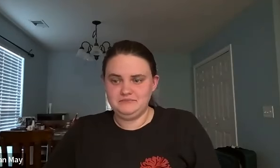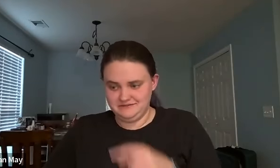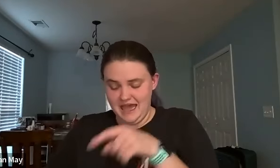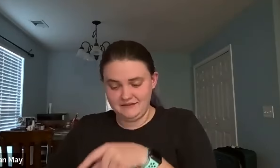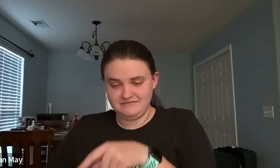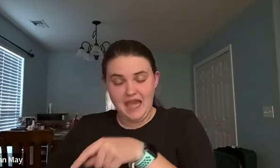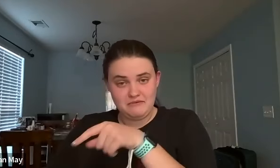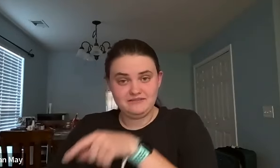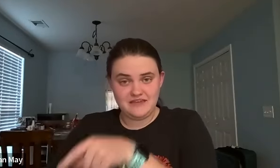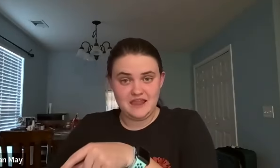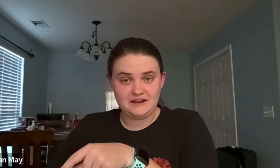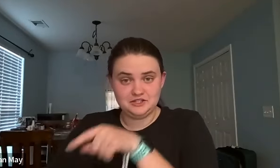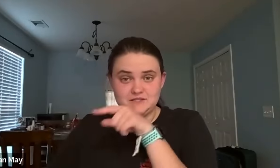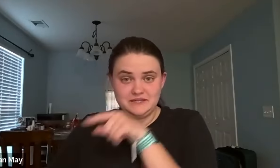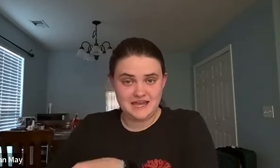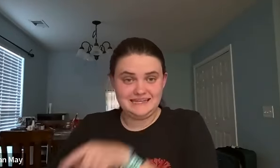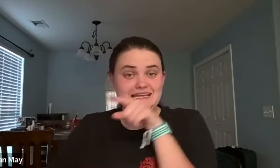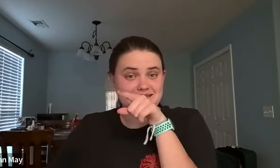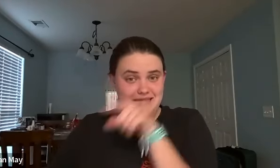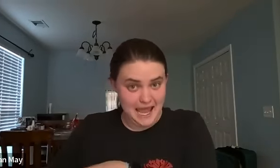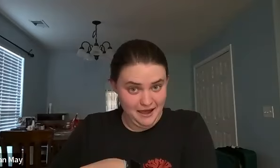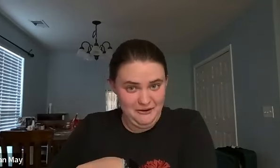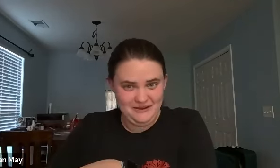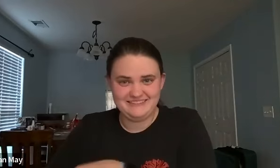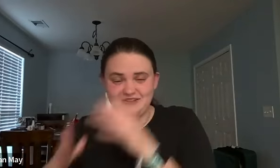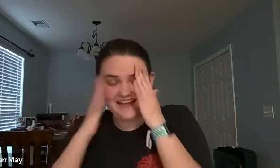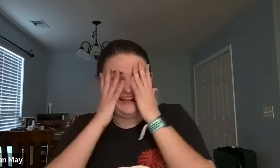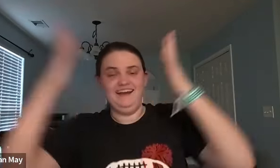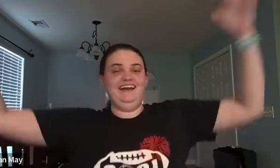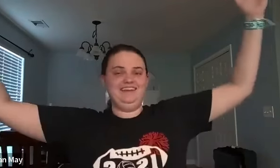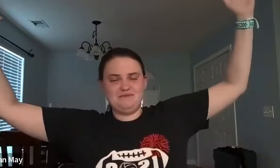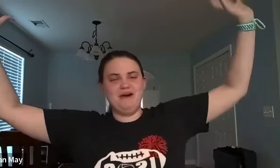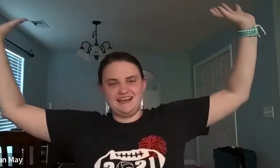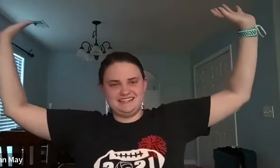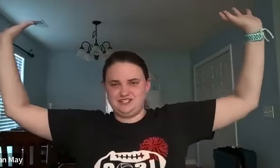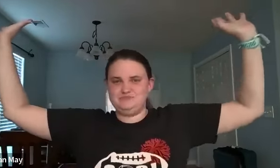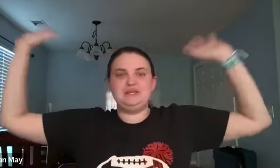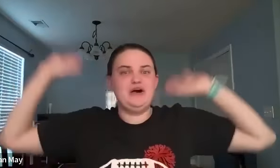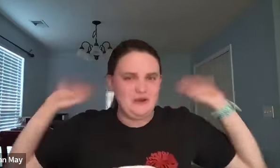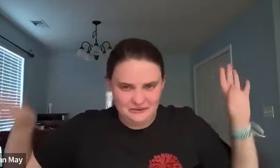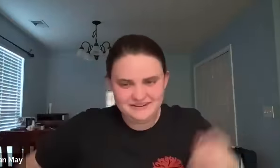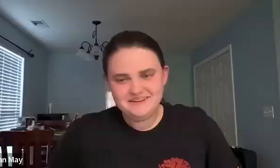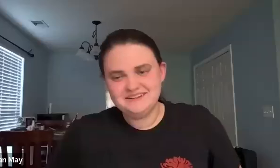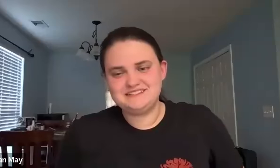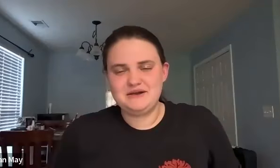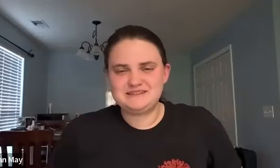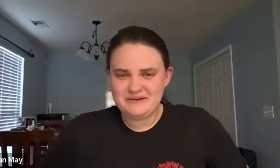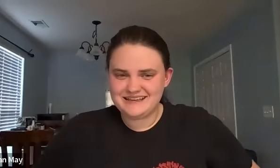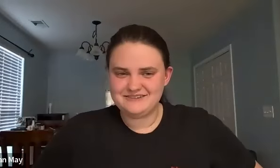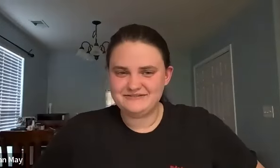but that right there in your spaghetti is cow. And they're like, their minds are just blown. So it's always kind of fun